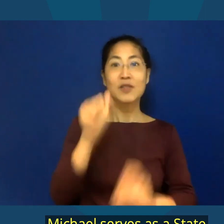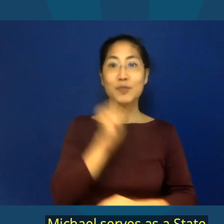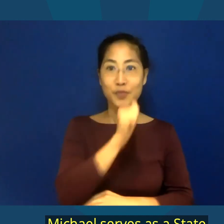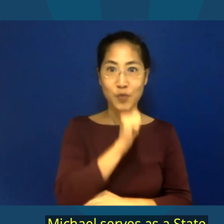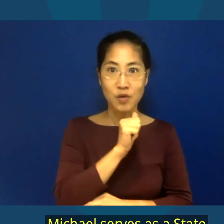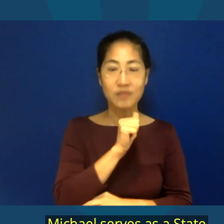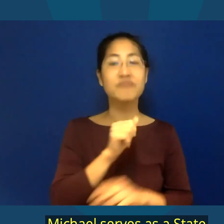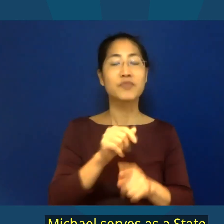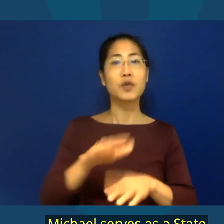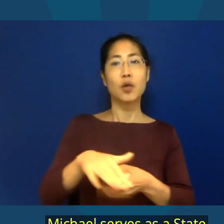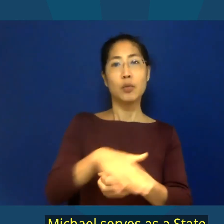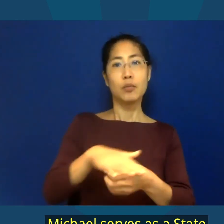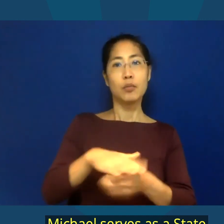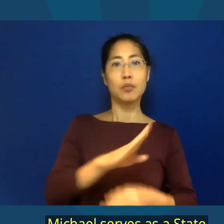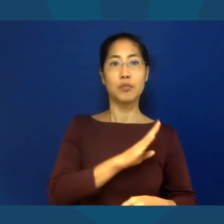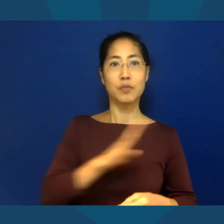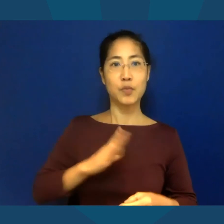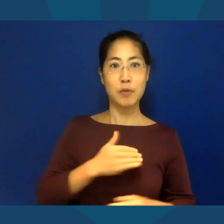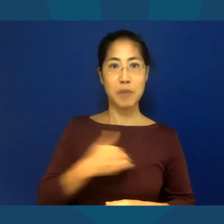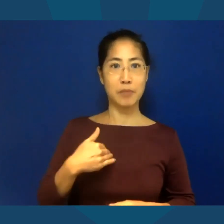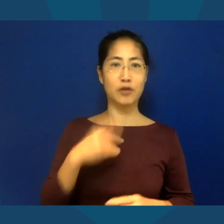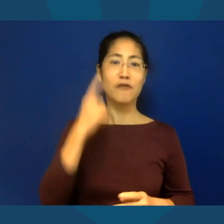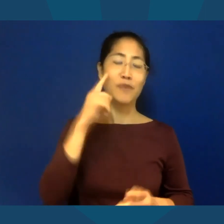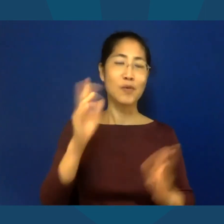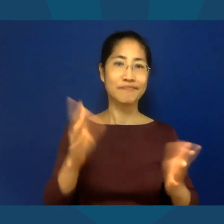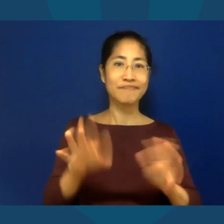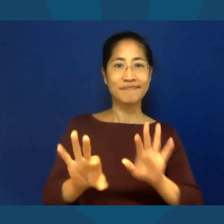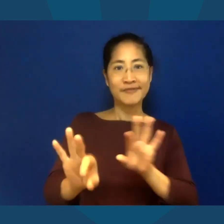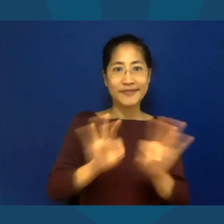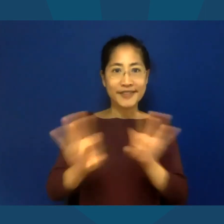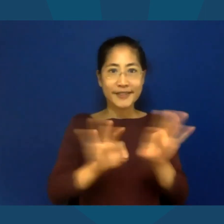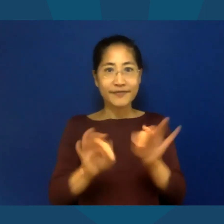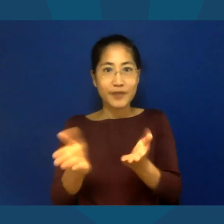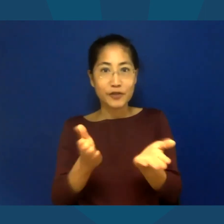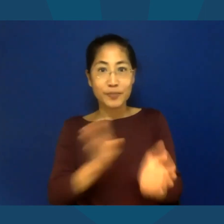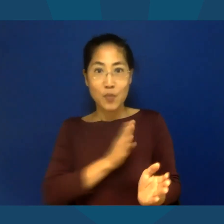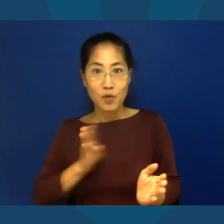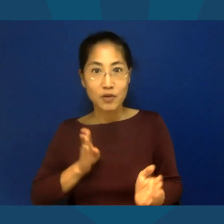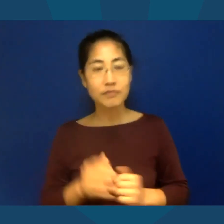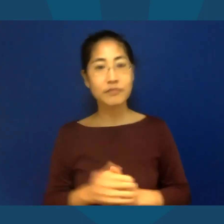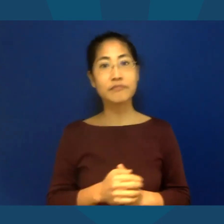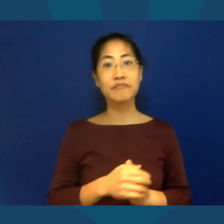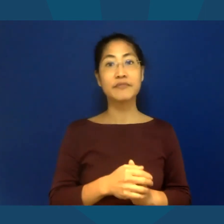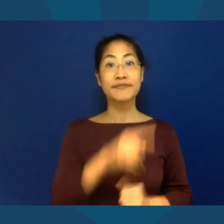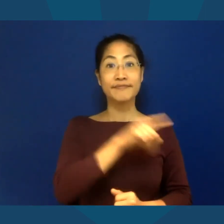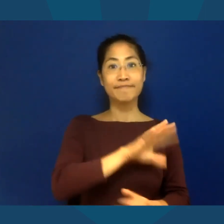Michael serves as a State of Arizona local board member for the Selective Service Board.